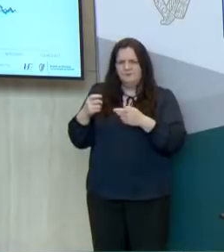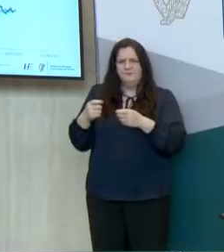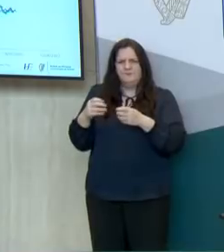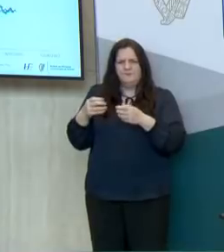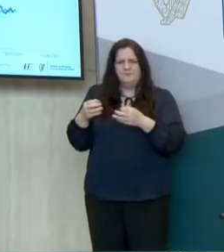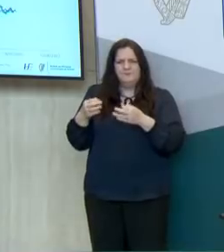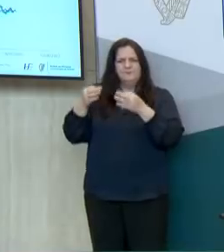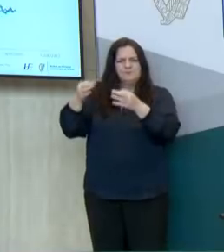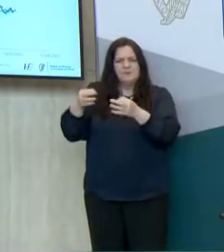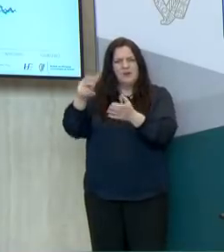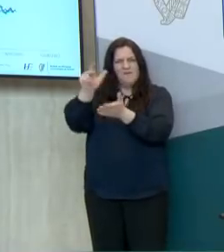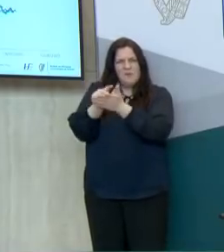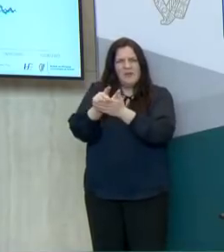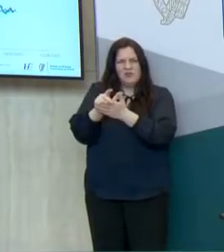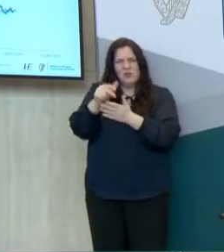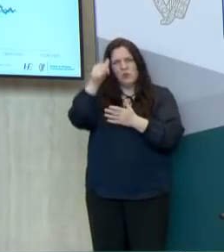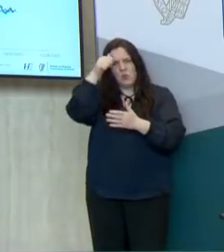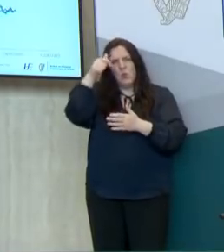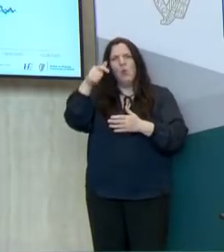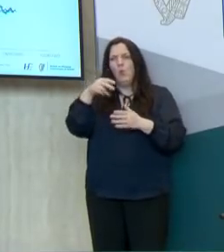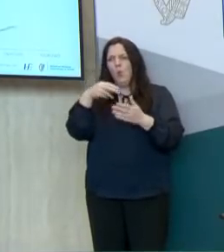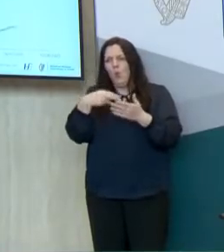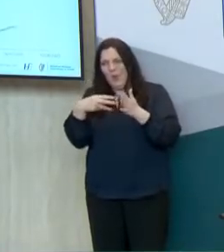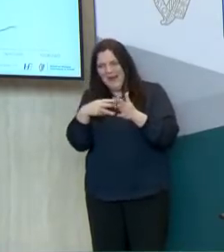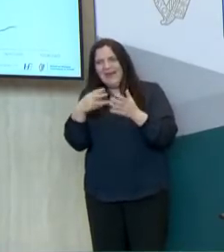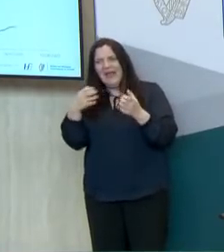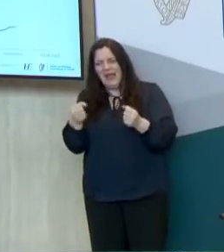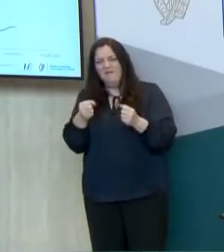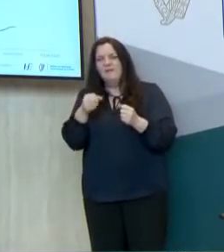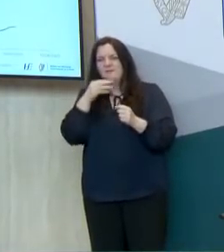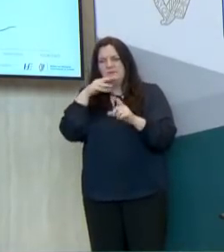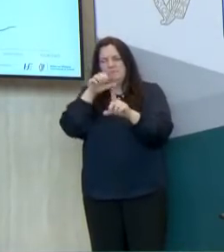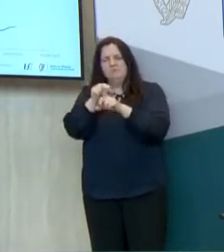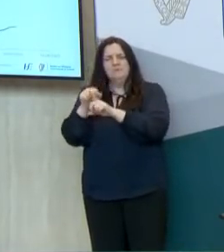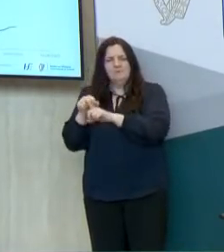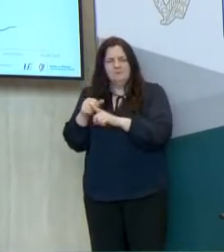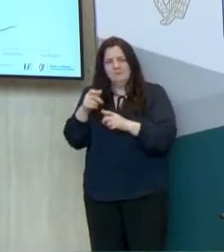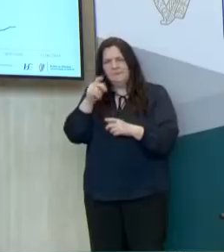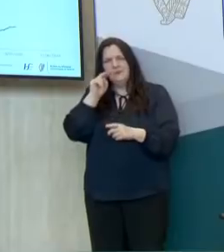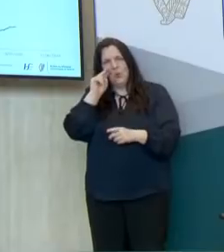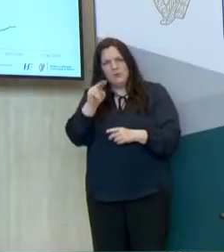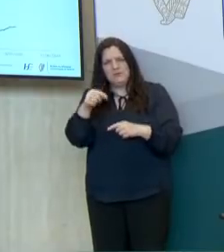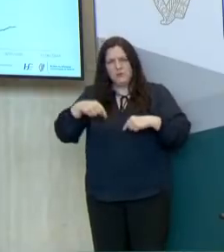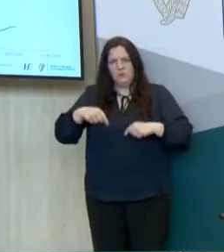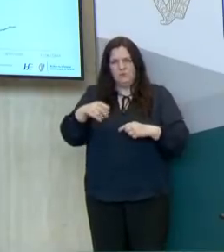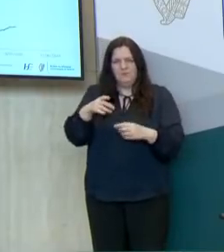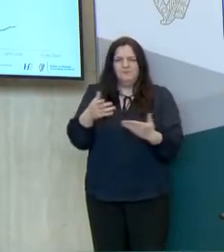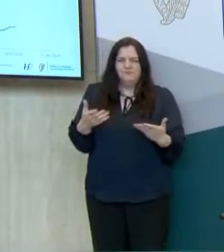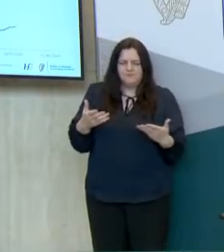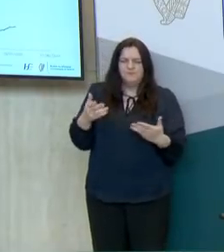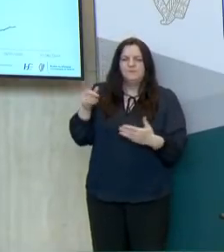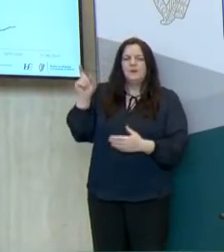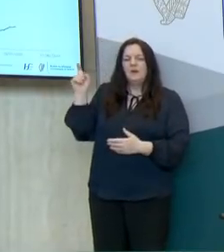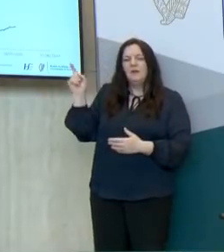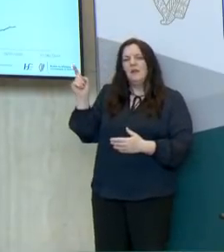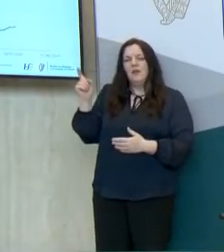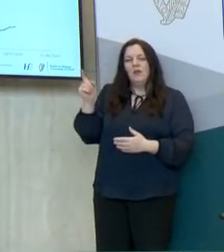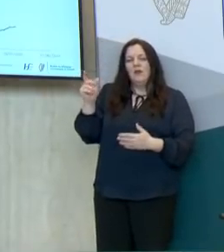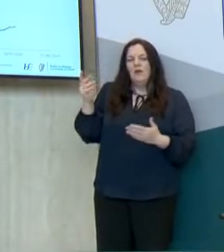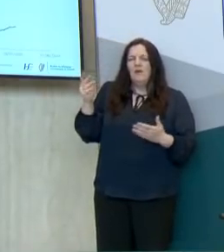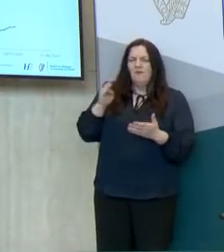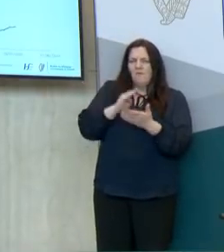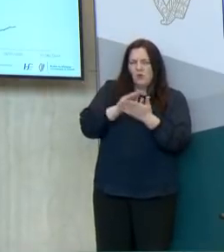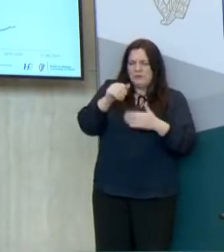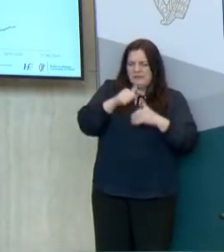of July, now seems to have stabilised. Again, the 14-day cumulative incidence are our best